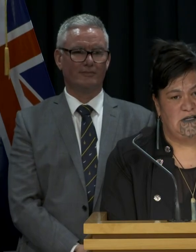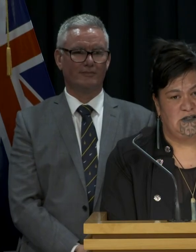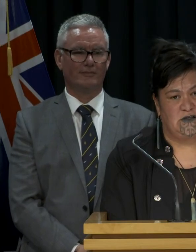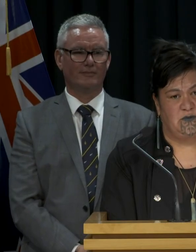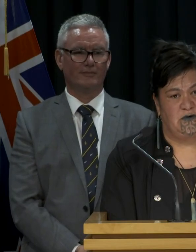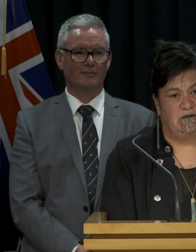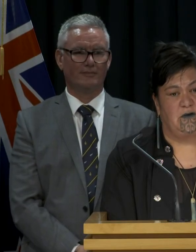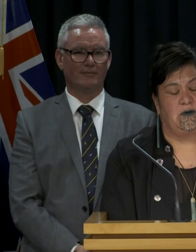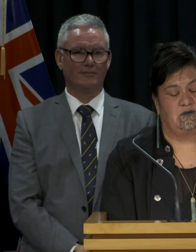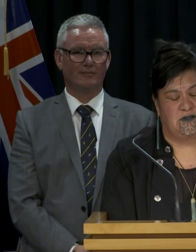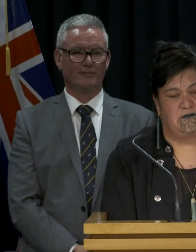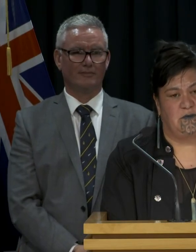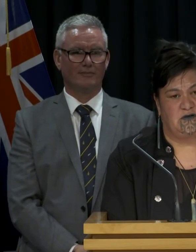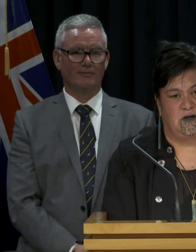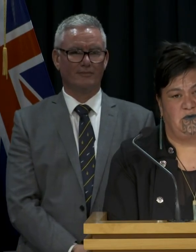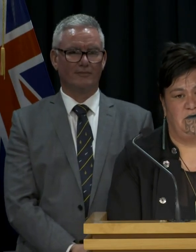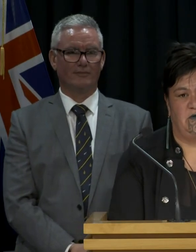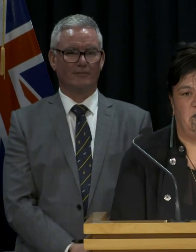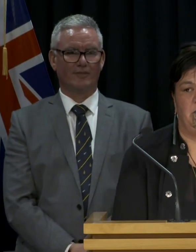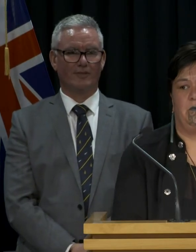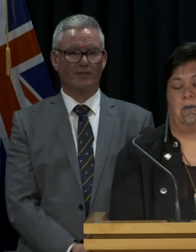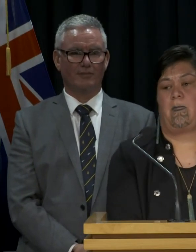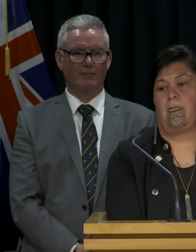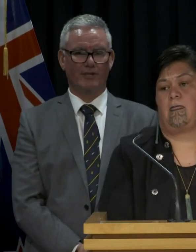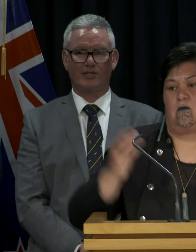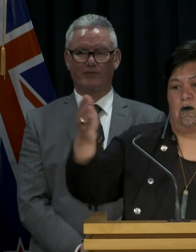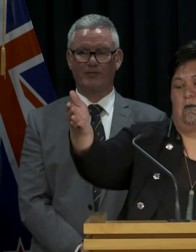a relationship point of view, but also from a trade point of view.